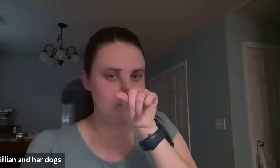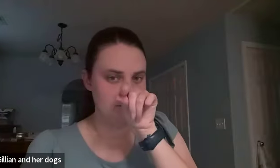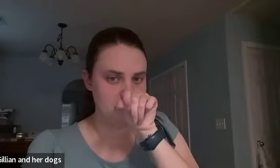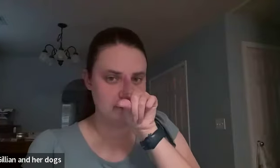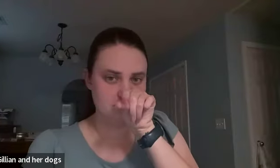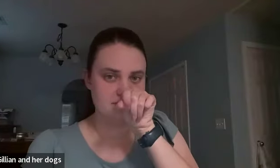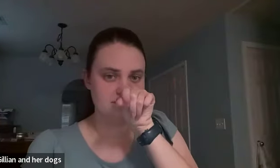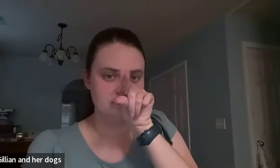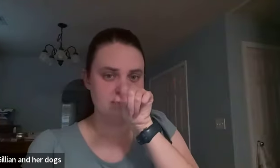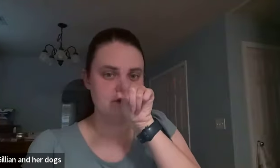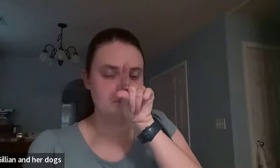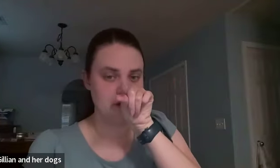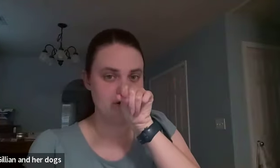on your nose. So bird.